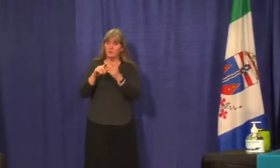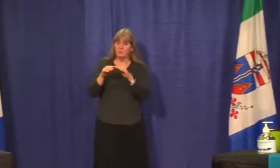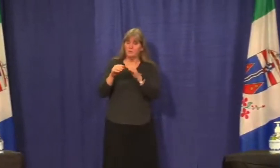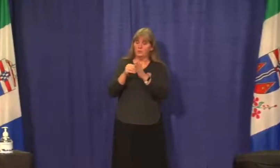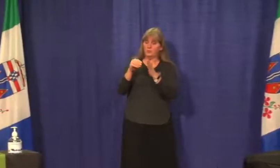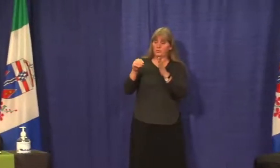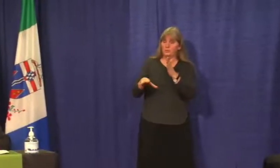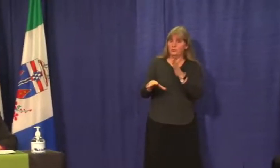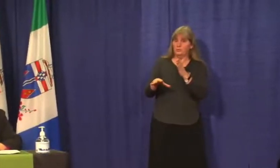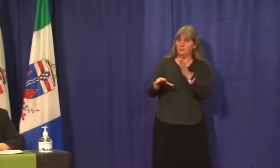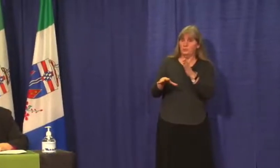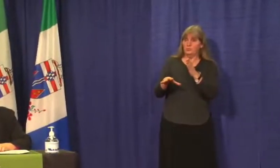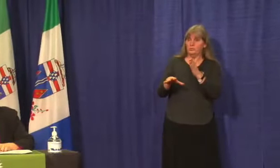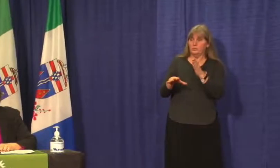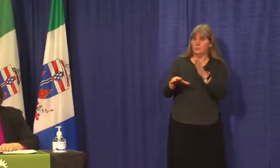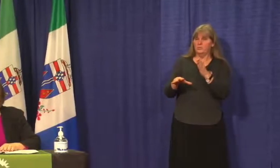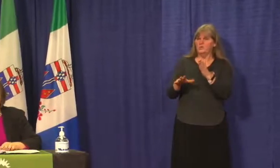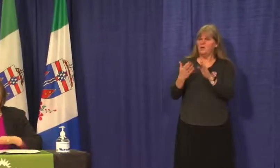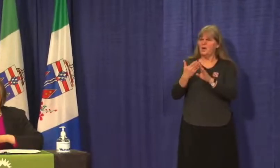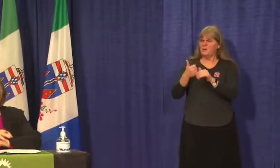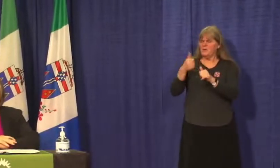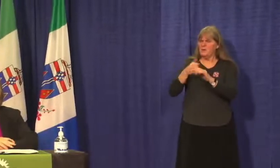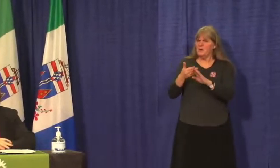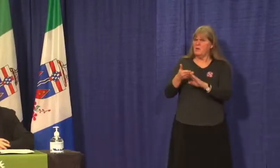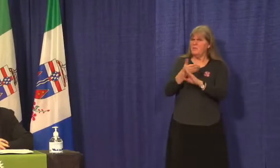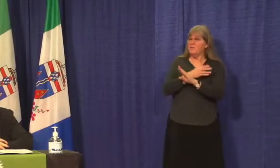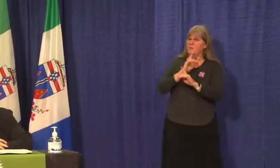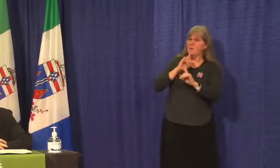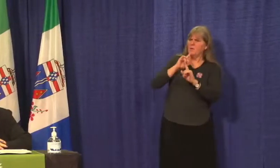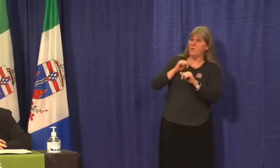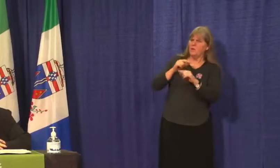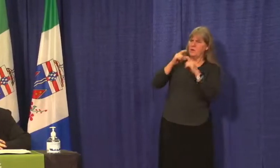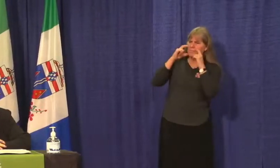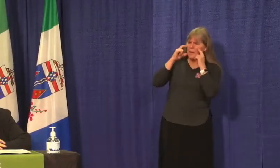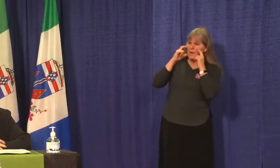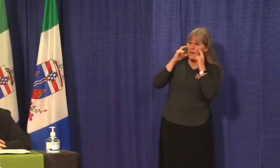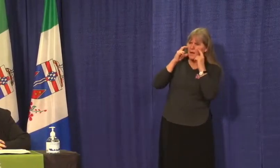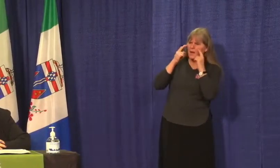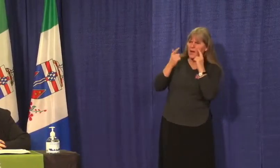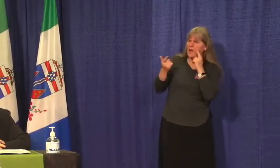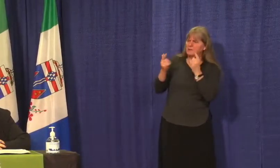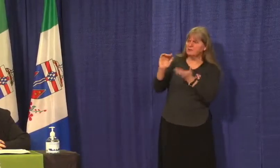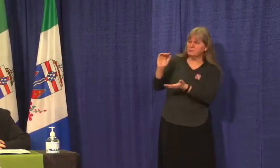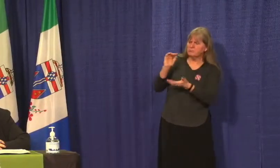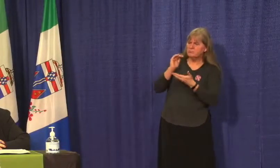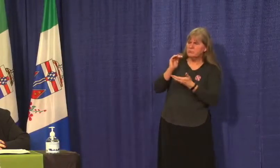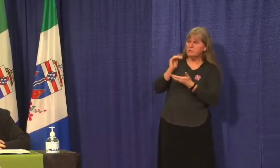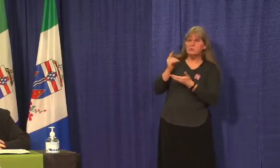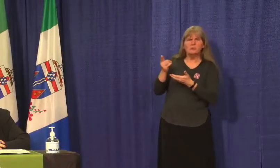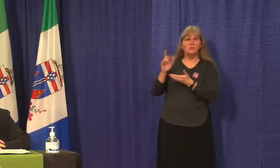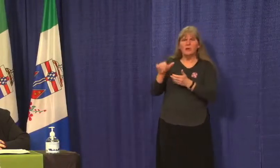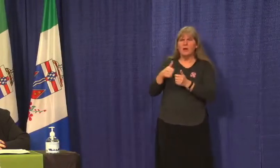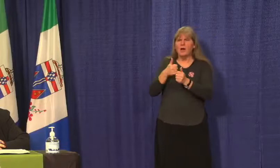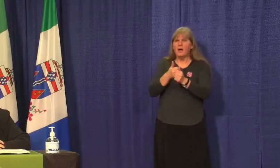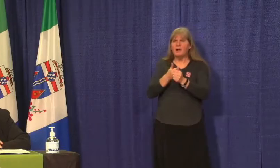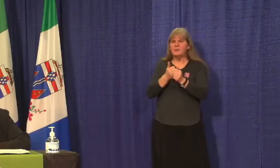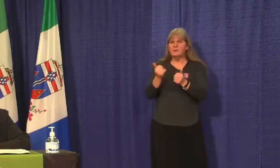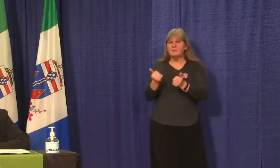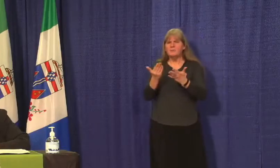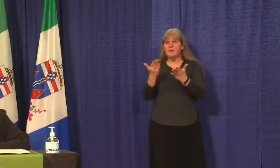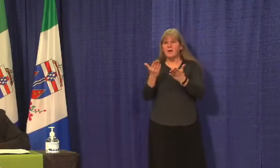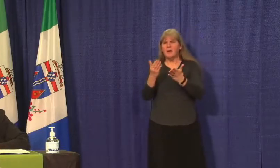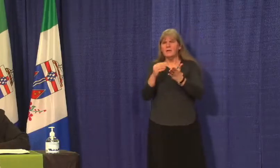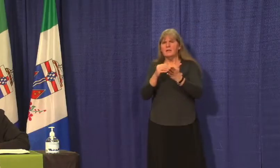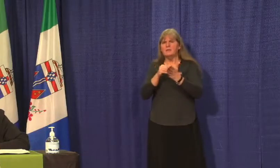Very early in the school year, we talked about an order of masks, and do you mind giving us an update on masks for students?